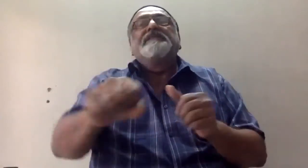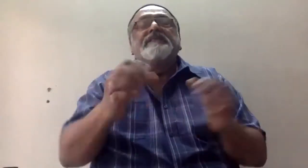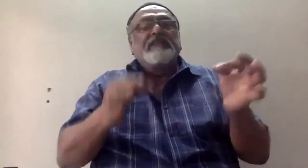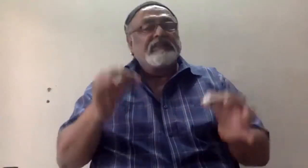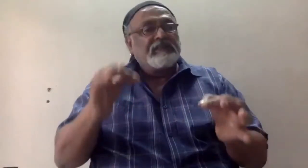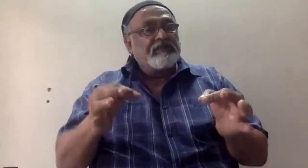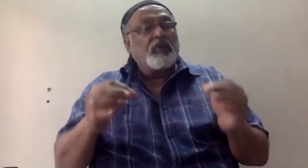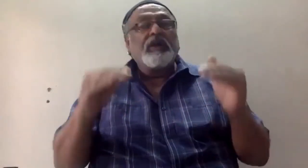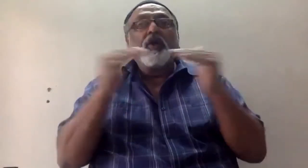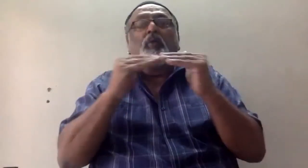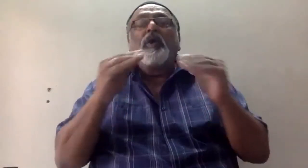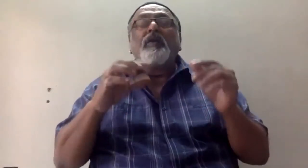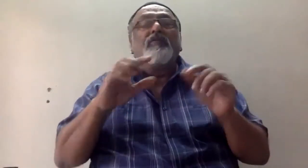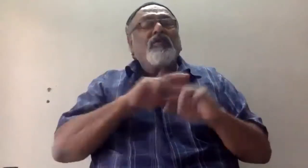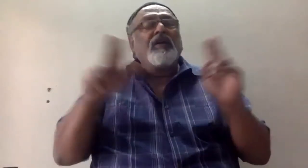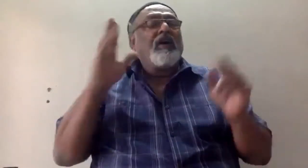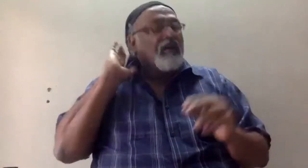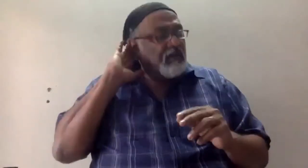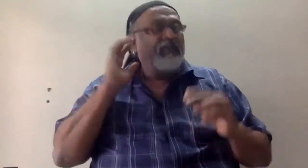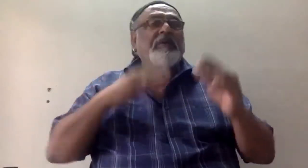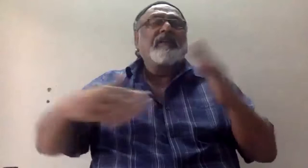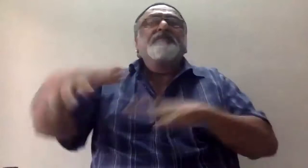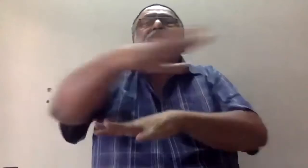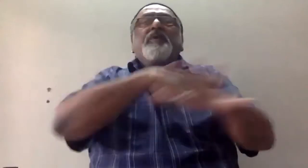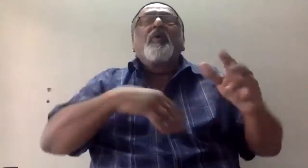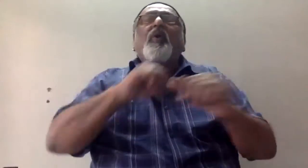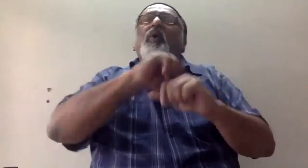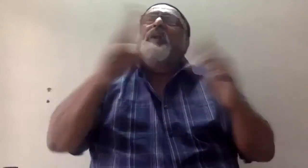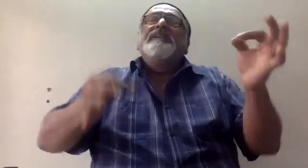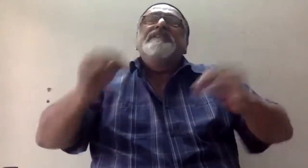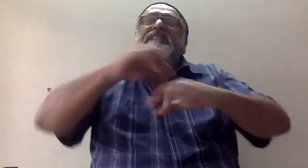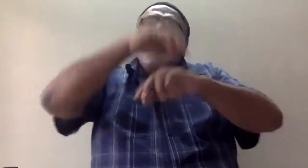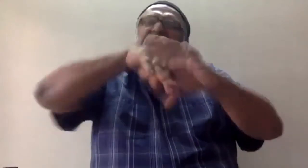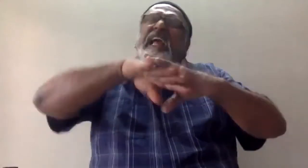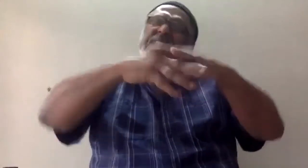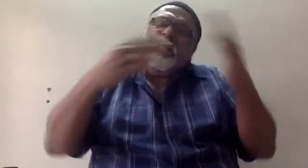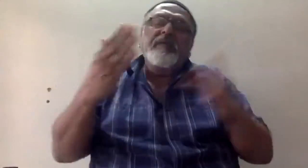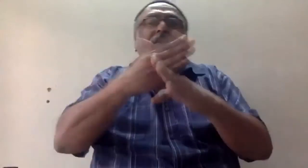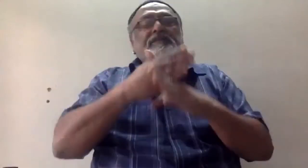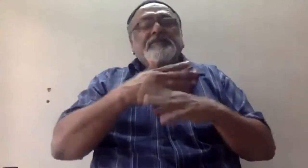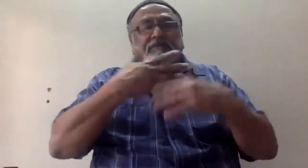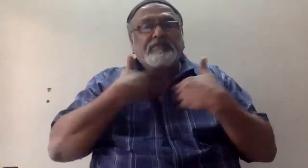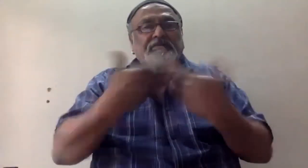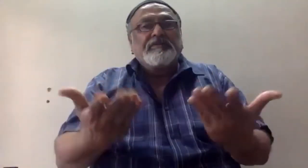ability to be fully heard and to participate in all aspects of justice system without discrimination on the basis of disability.